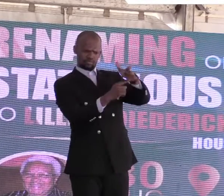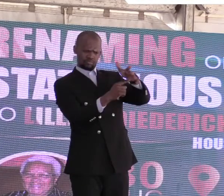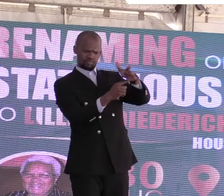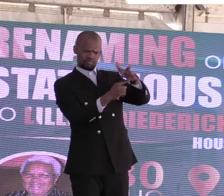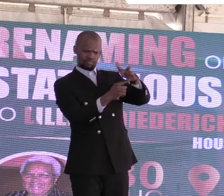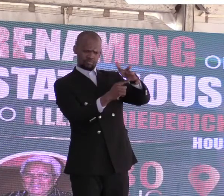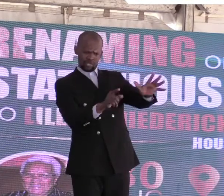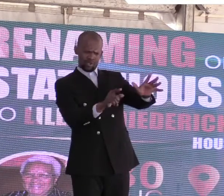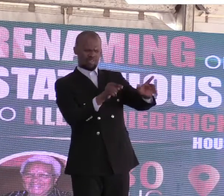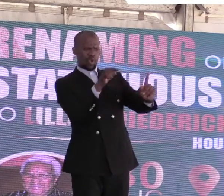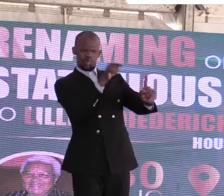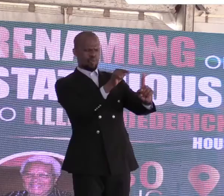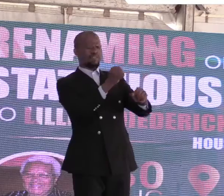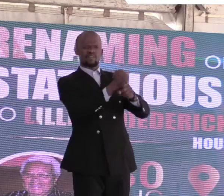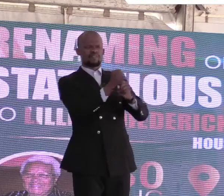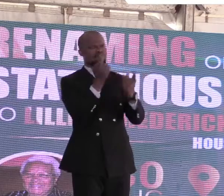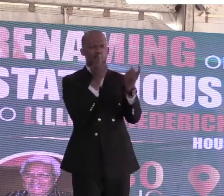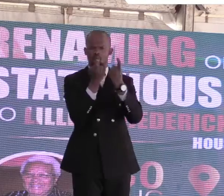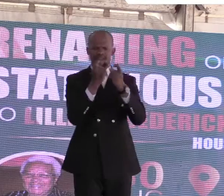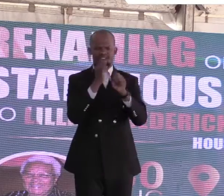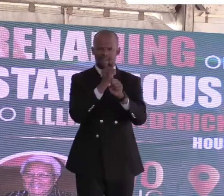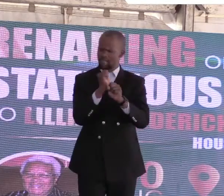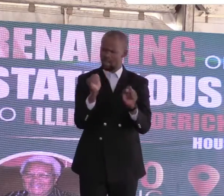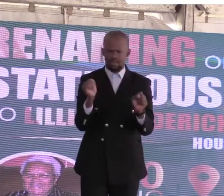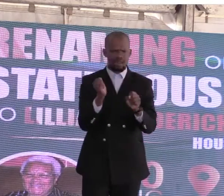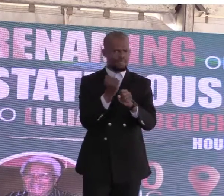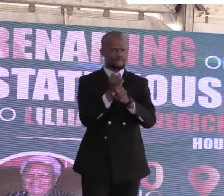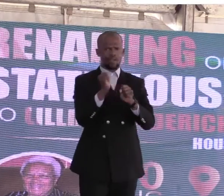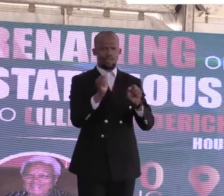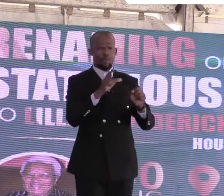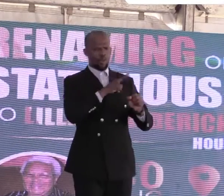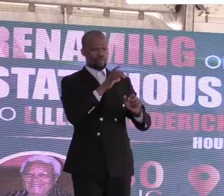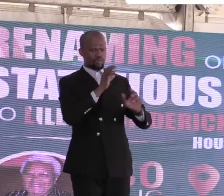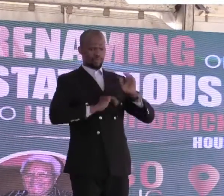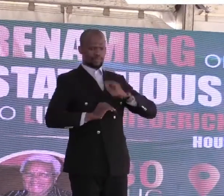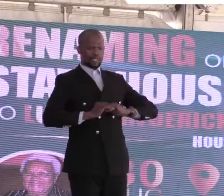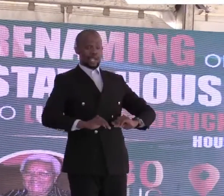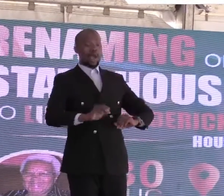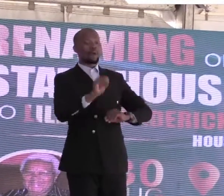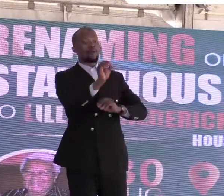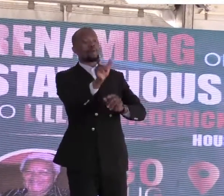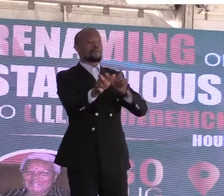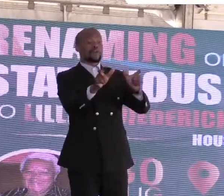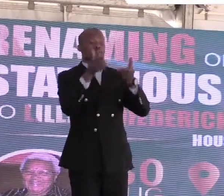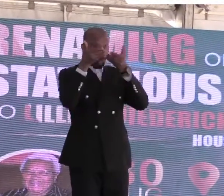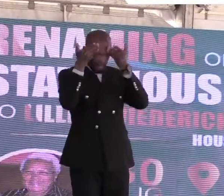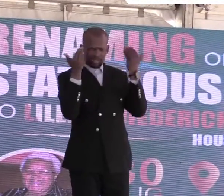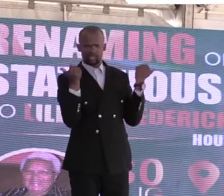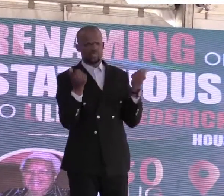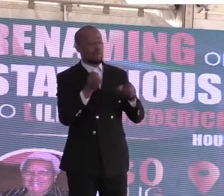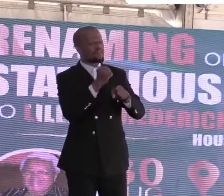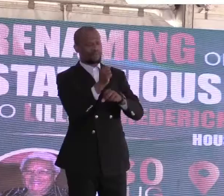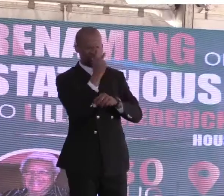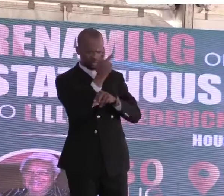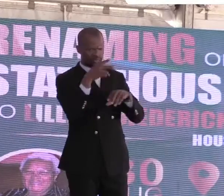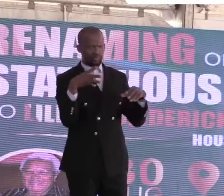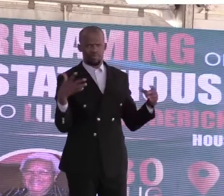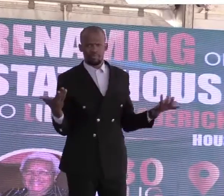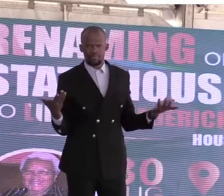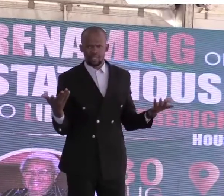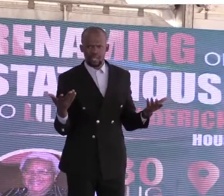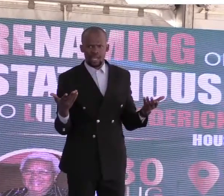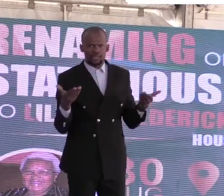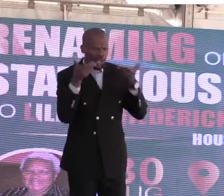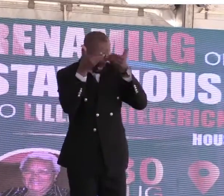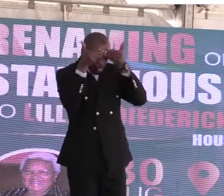and she never complained. So it is possible that kukhona abantu abangamaziyo bangazange bambona who don't